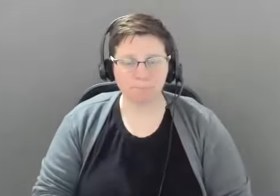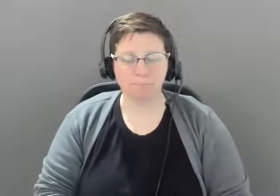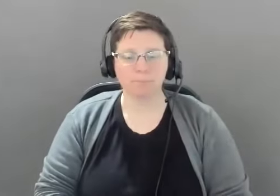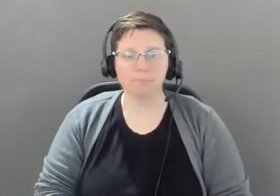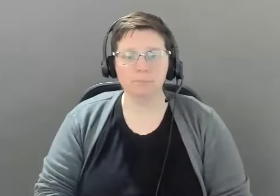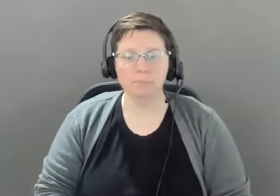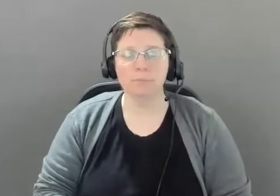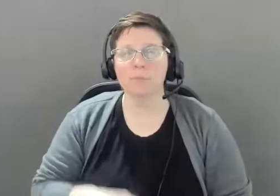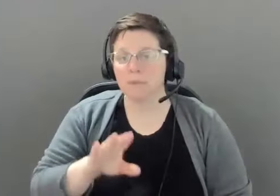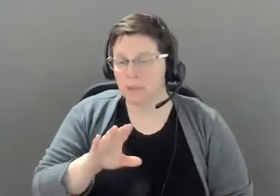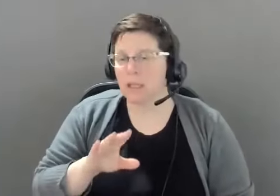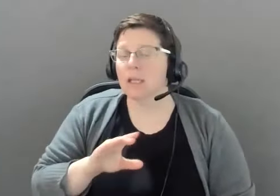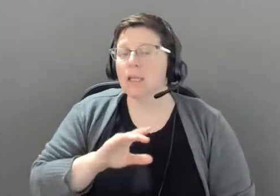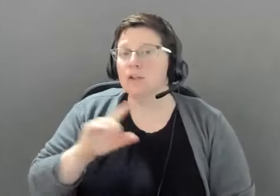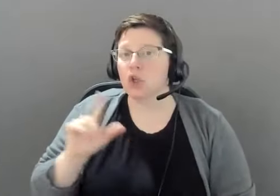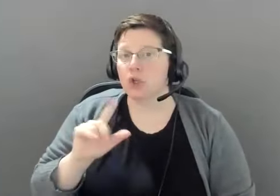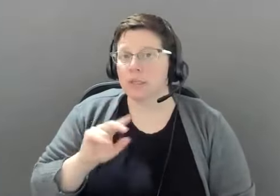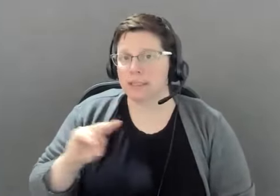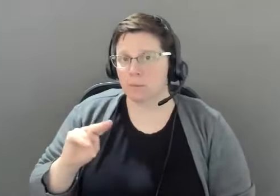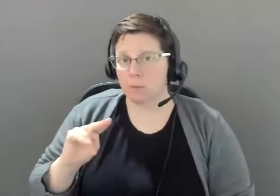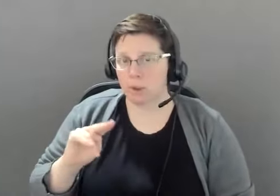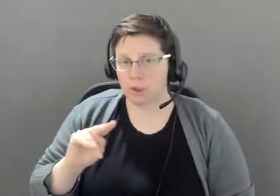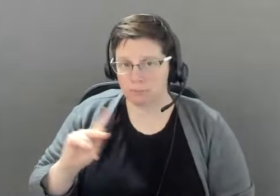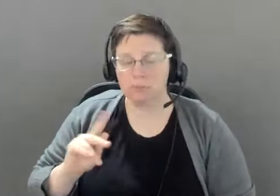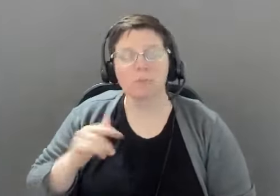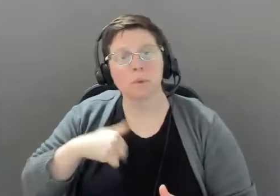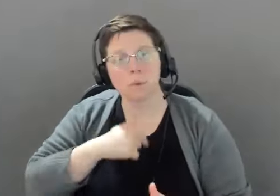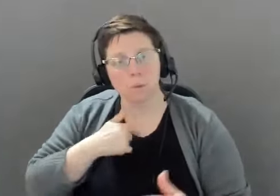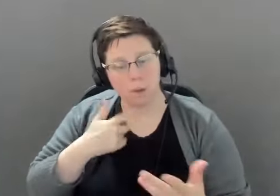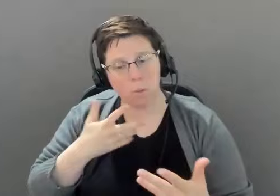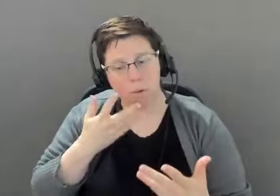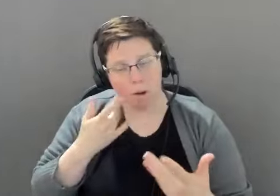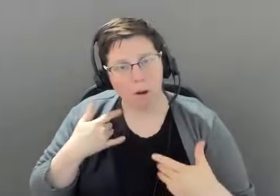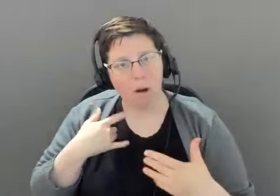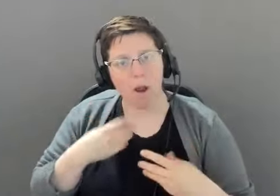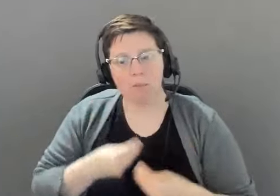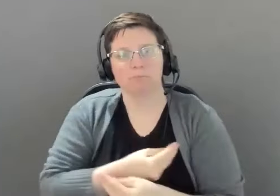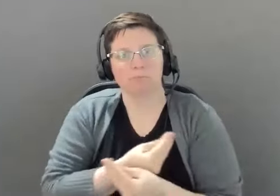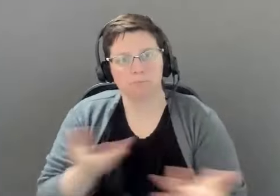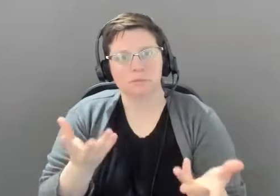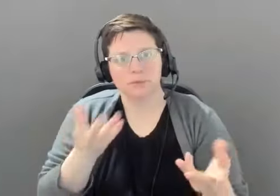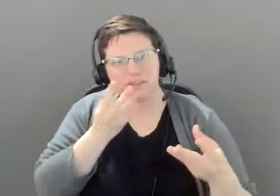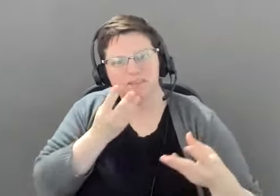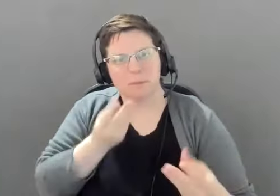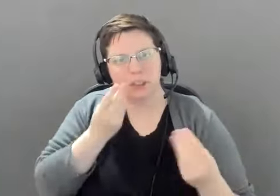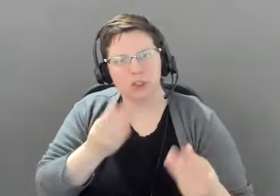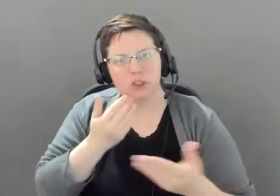As the Learning Network is focused on mobilizing knowledge to end the spectrum of gender-based violence, we also recognize